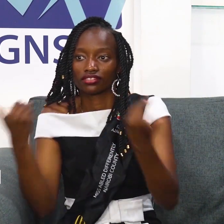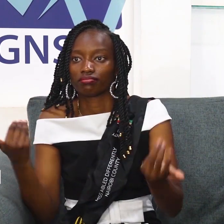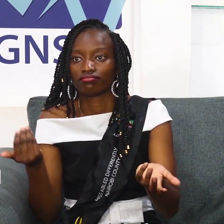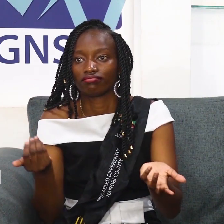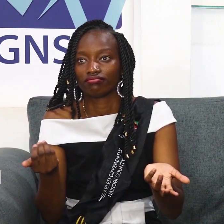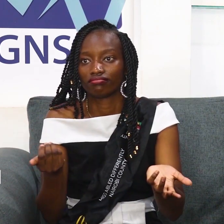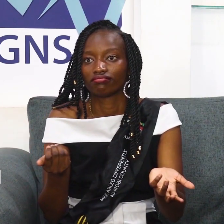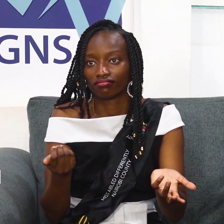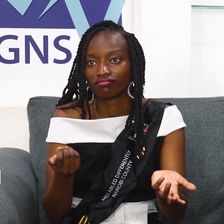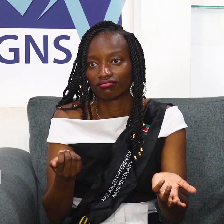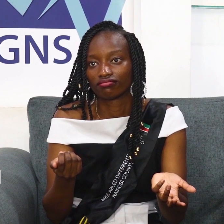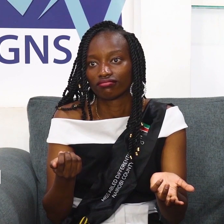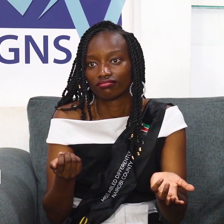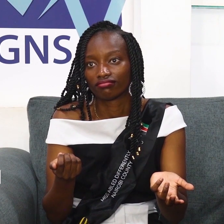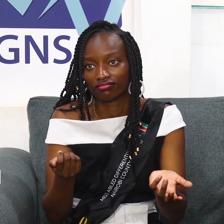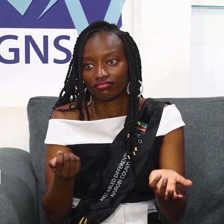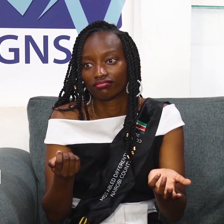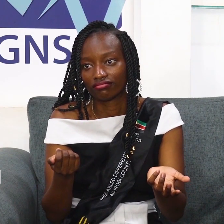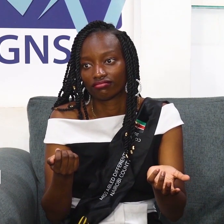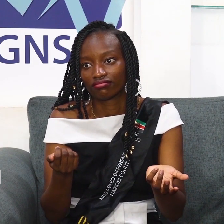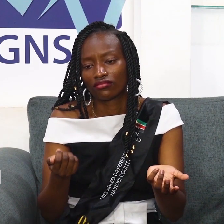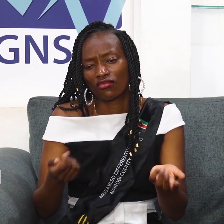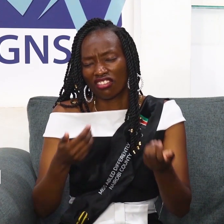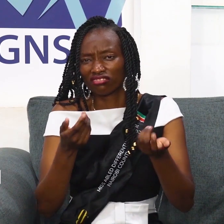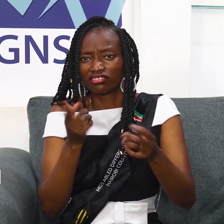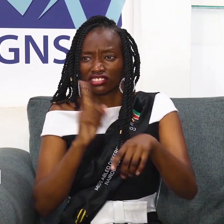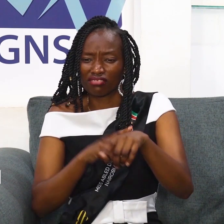And most of the students were somehow separated.